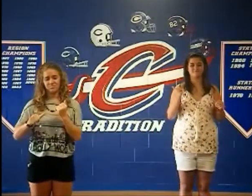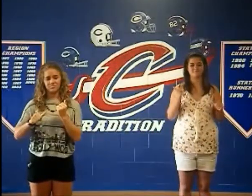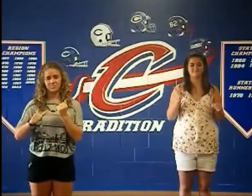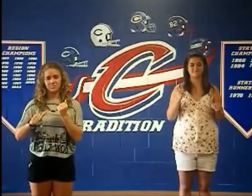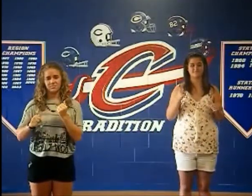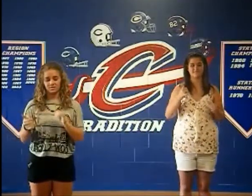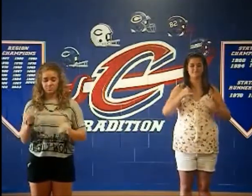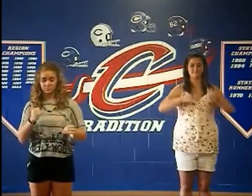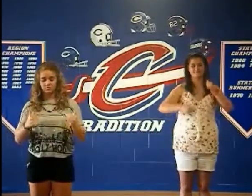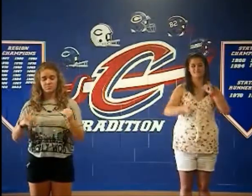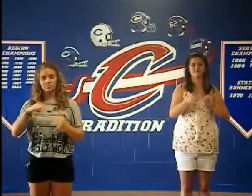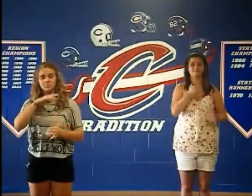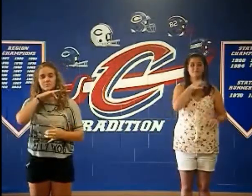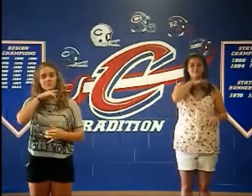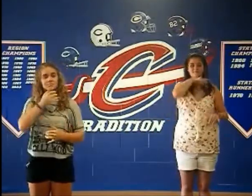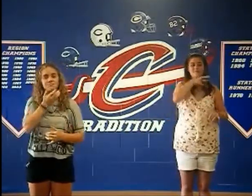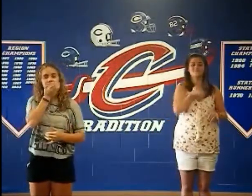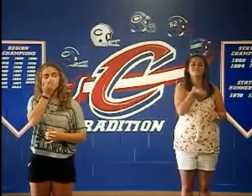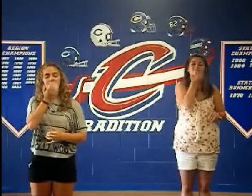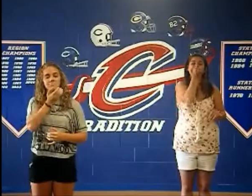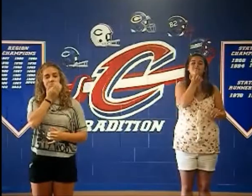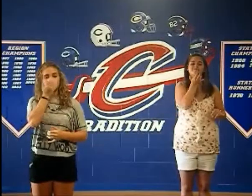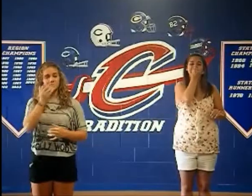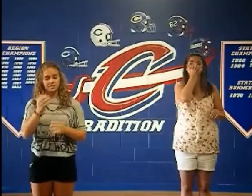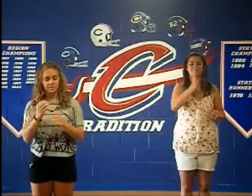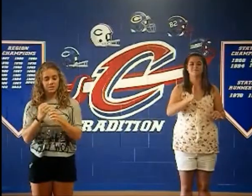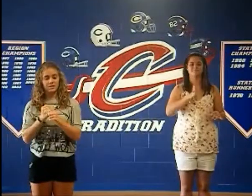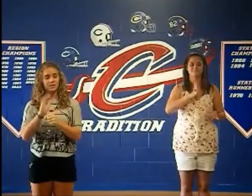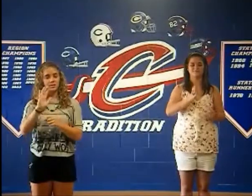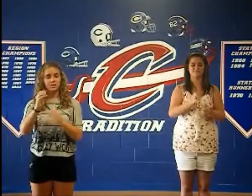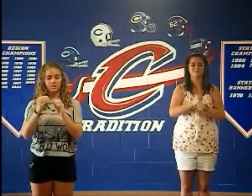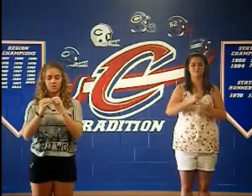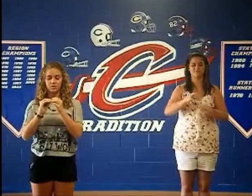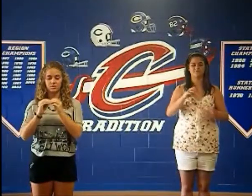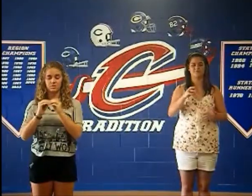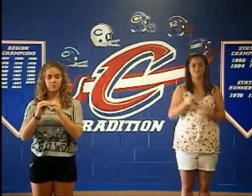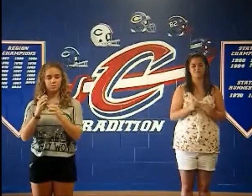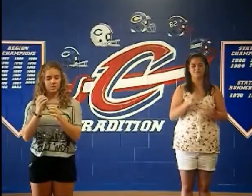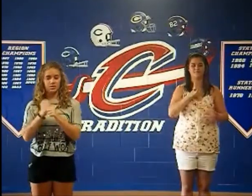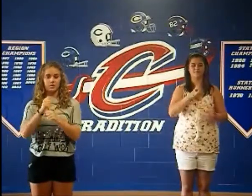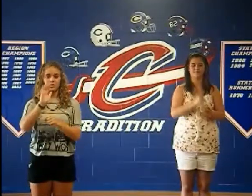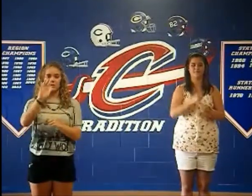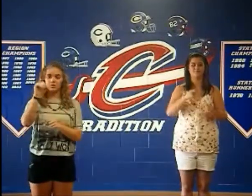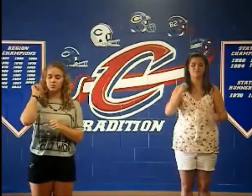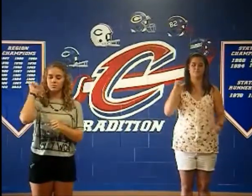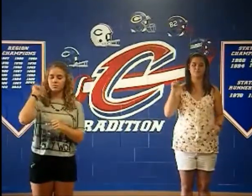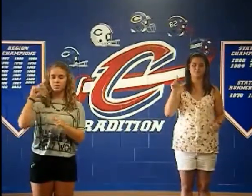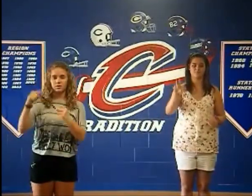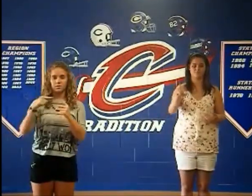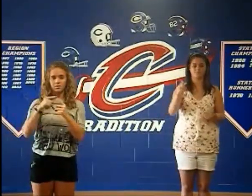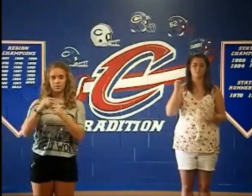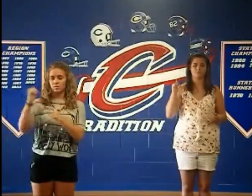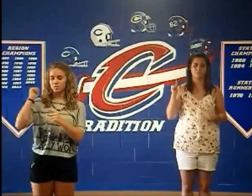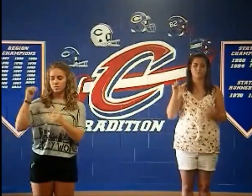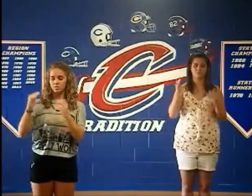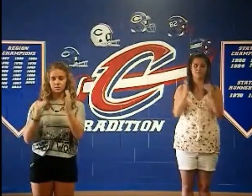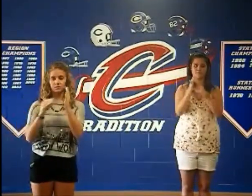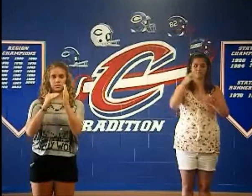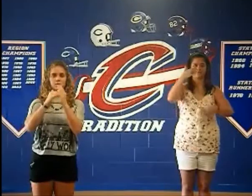and talking Trash Slinging mud and Dirt and grass It's I've got your number I've got your back